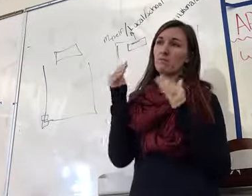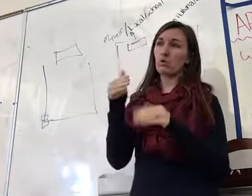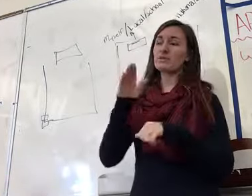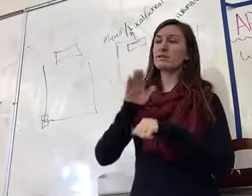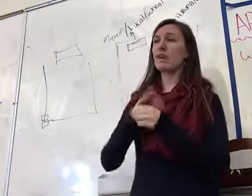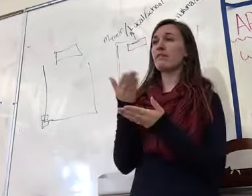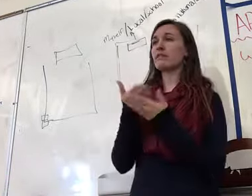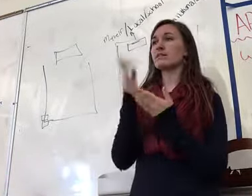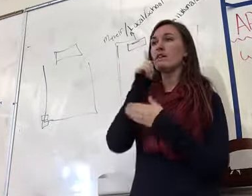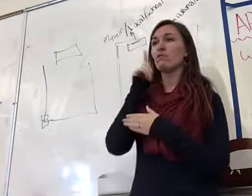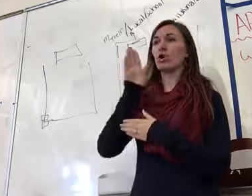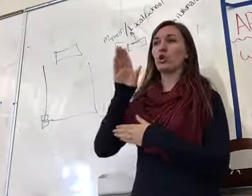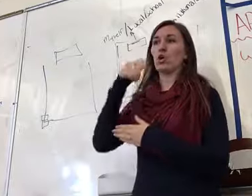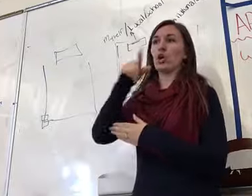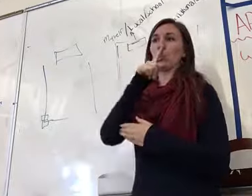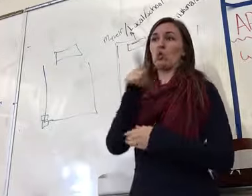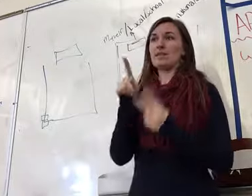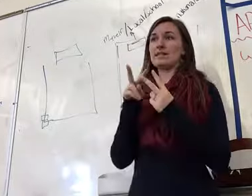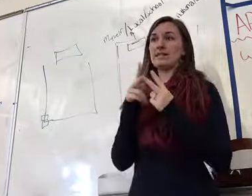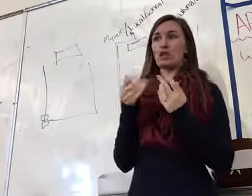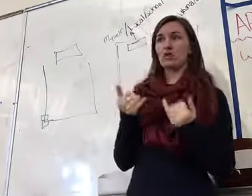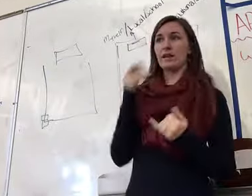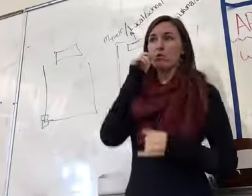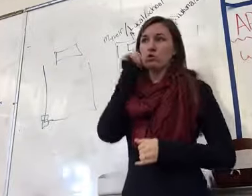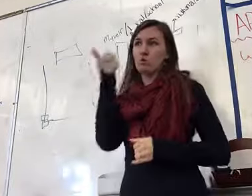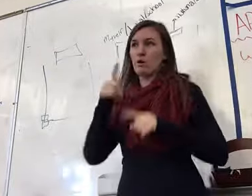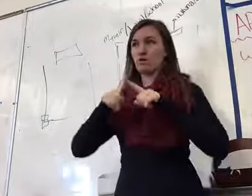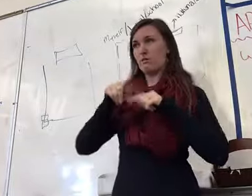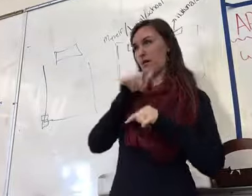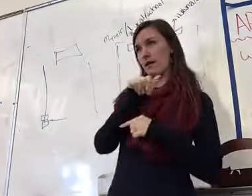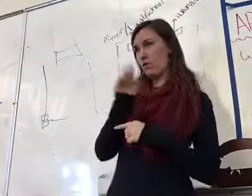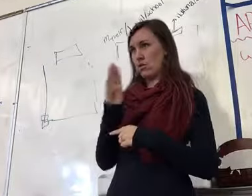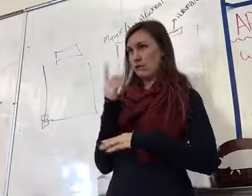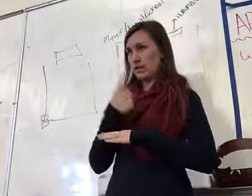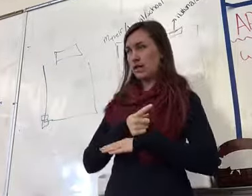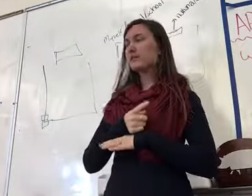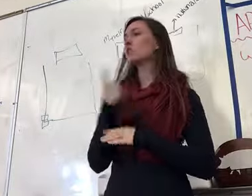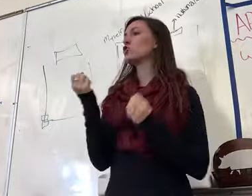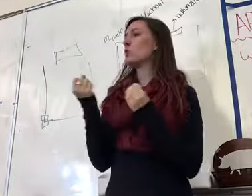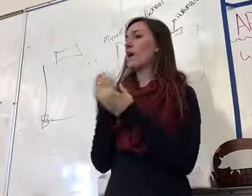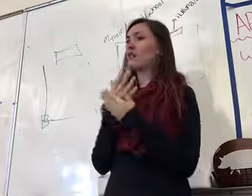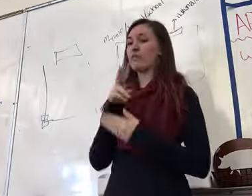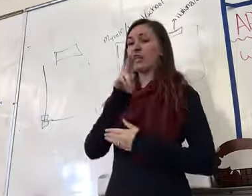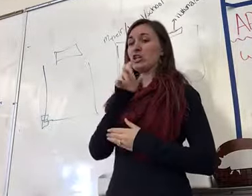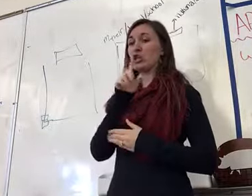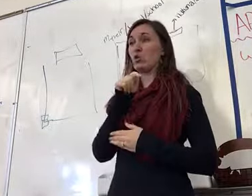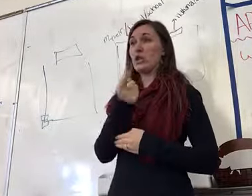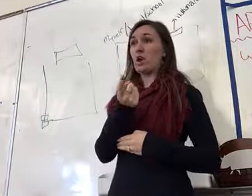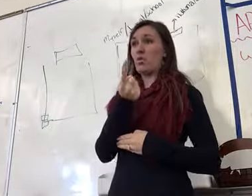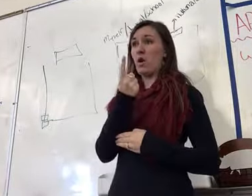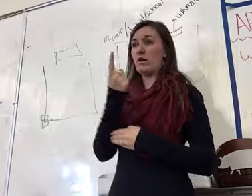for your quiz that is either today or tomorrow. So that is everything that's Unit 1, Quiz 2 review